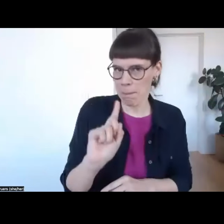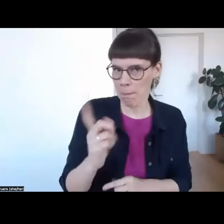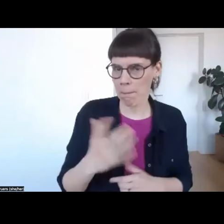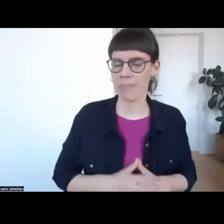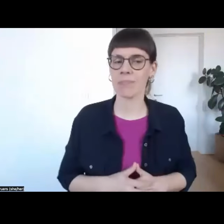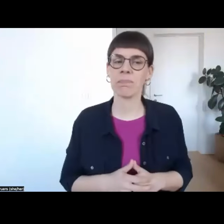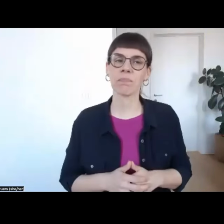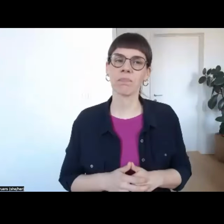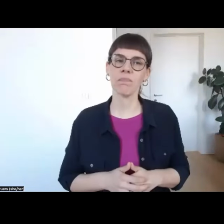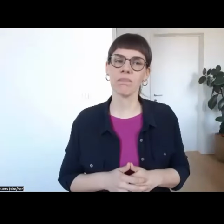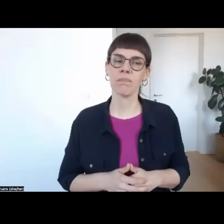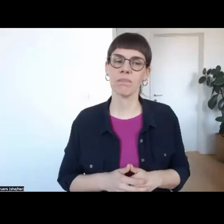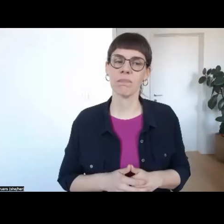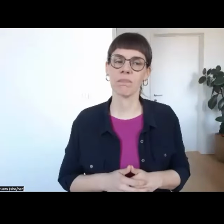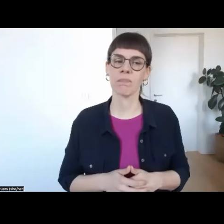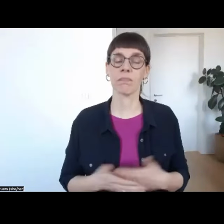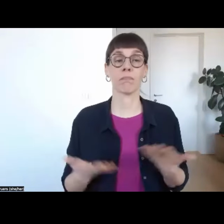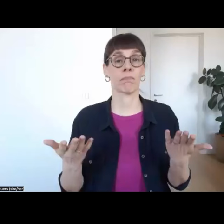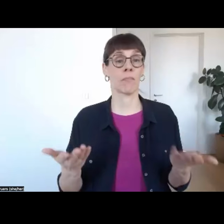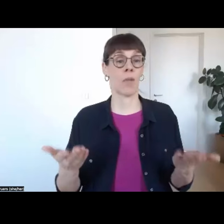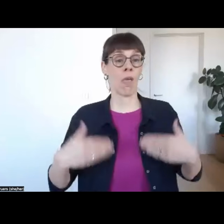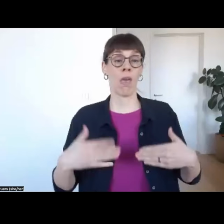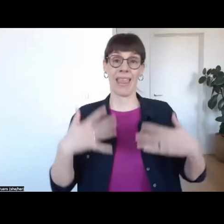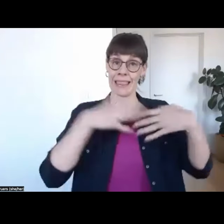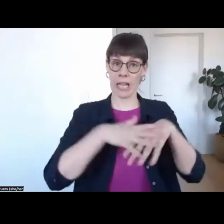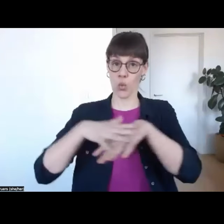thinking about what kind of impact that might have